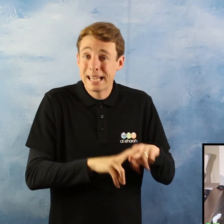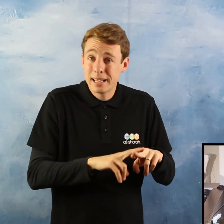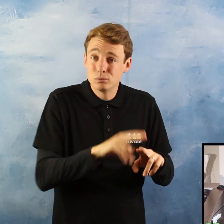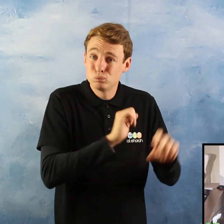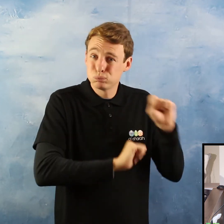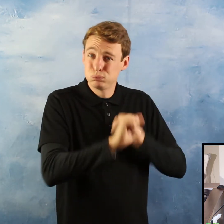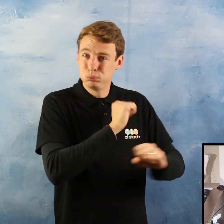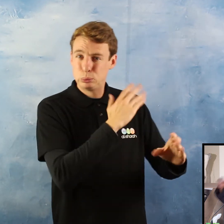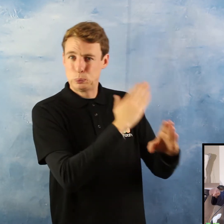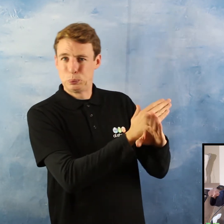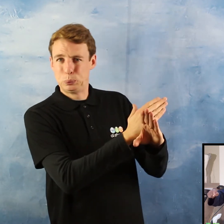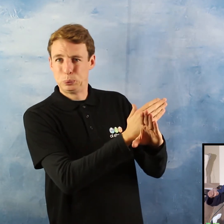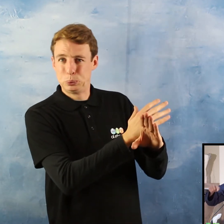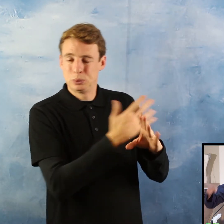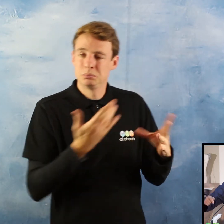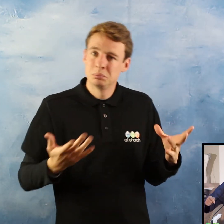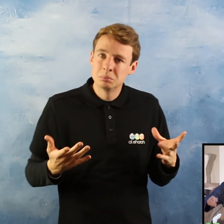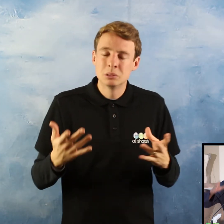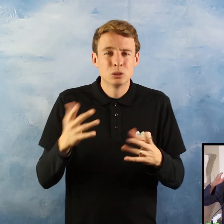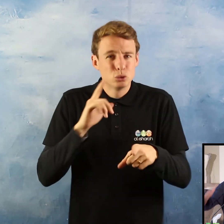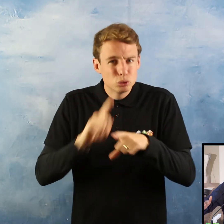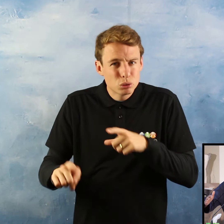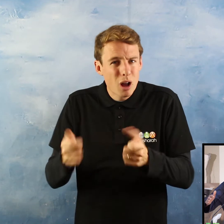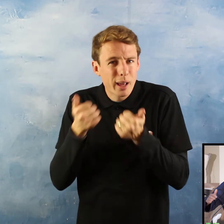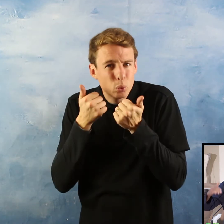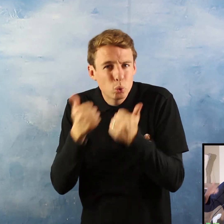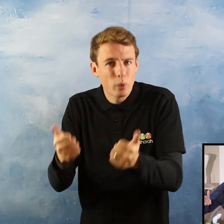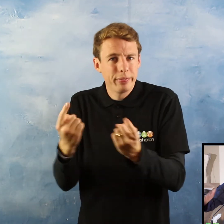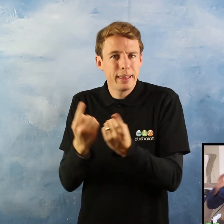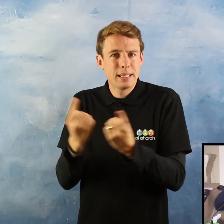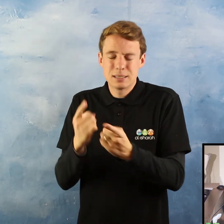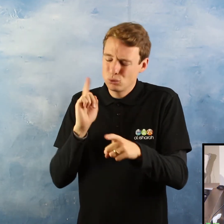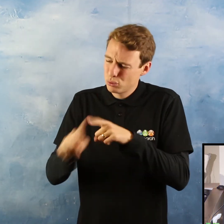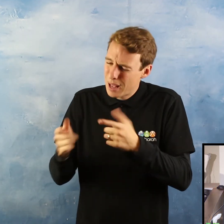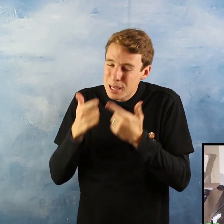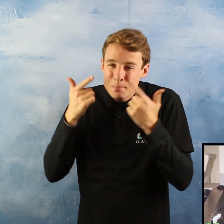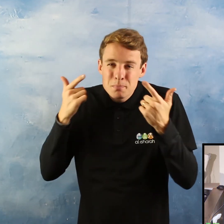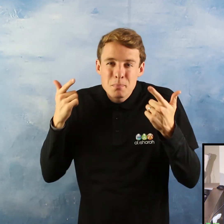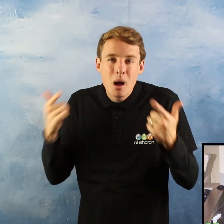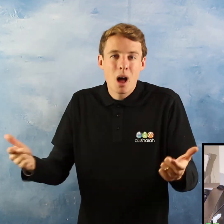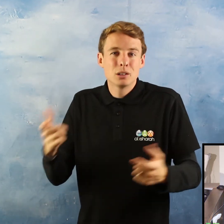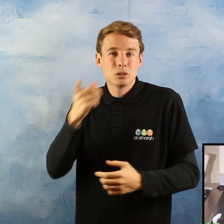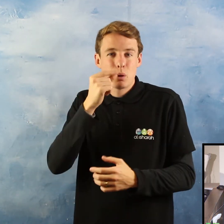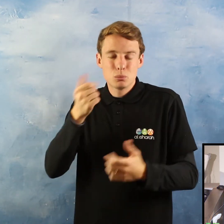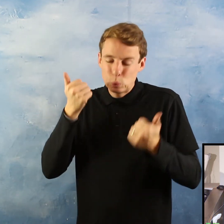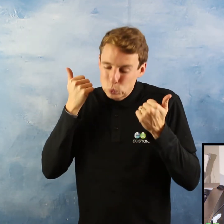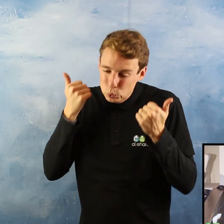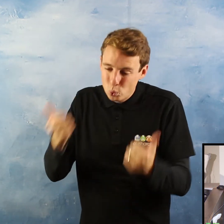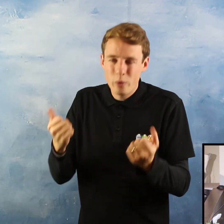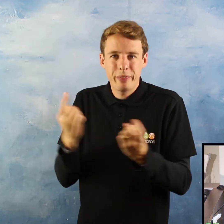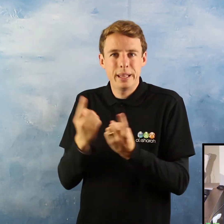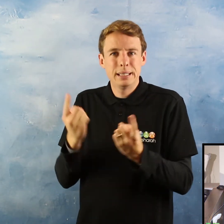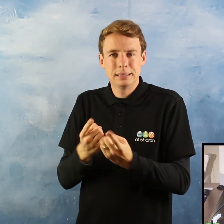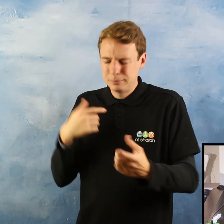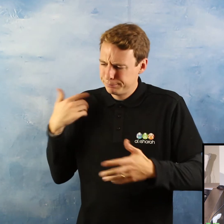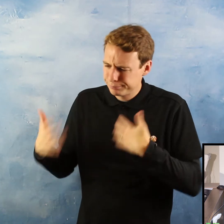then whatever good things you can do, as much as you can do, mashallah, well done. As much as you can